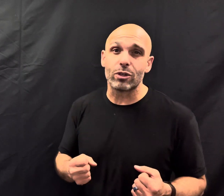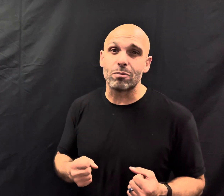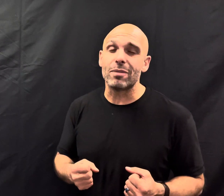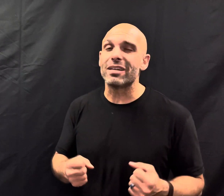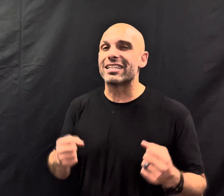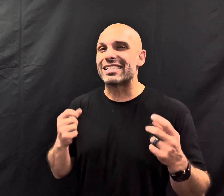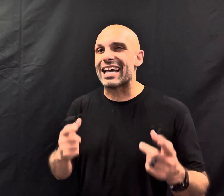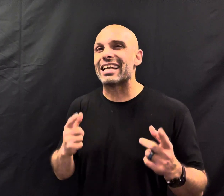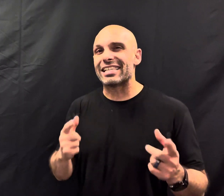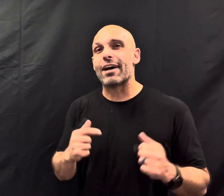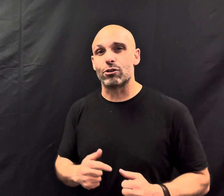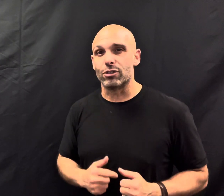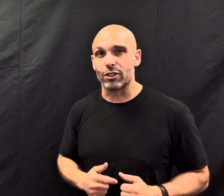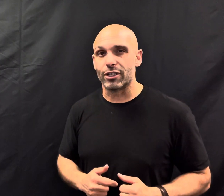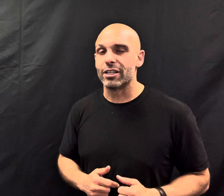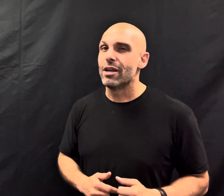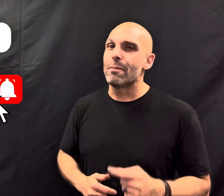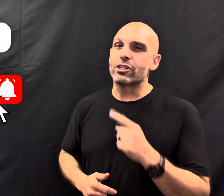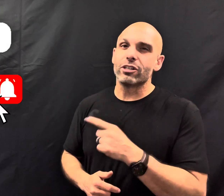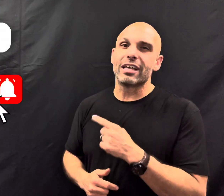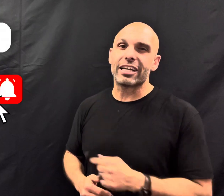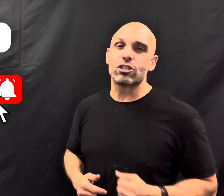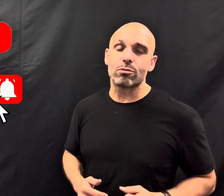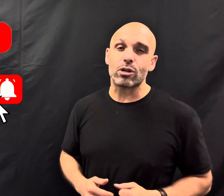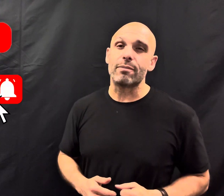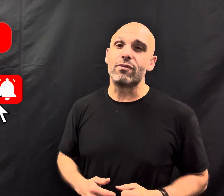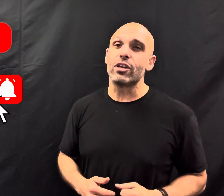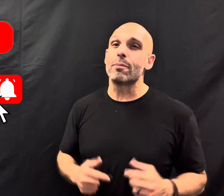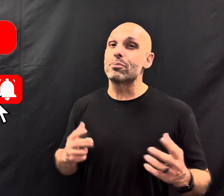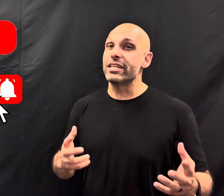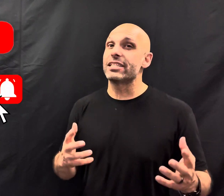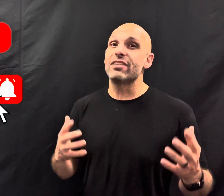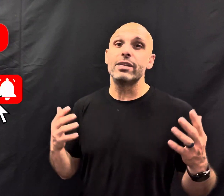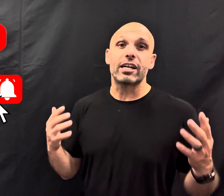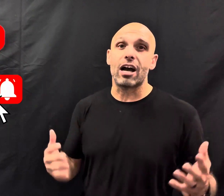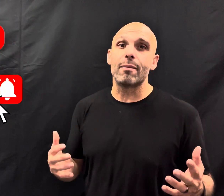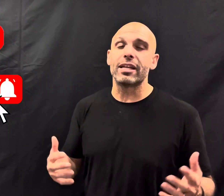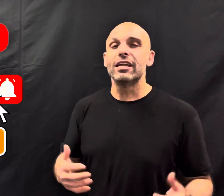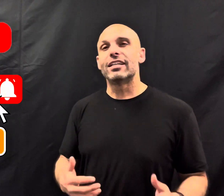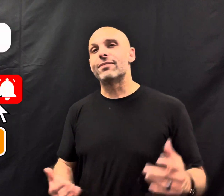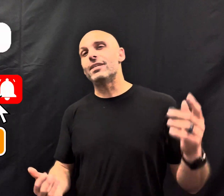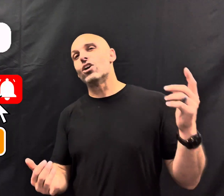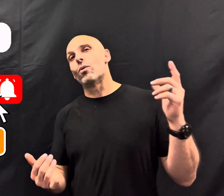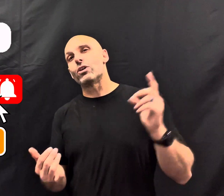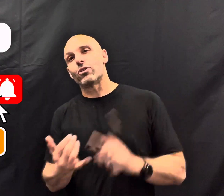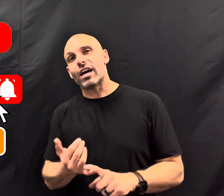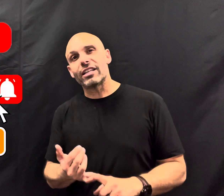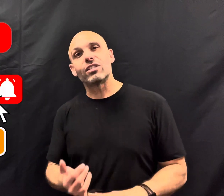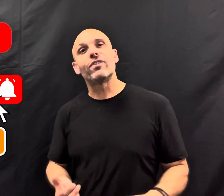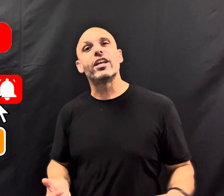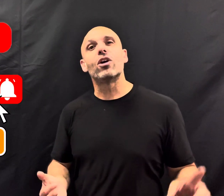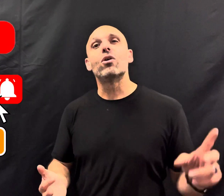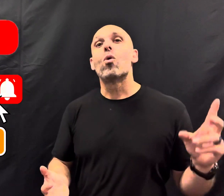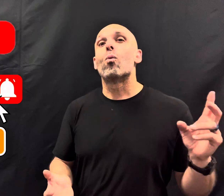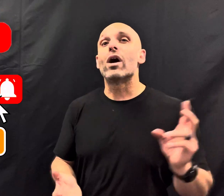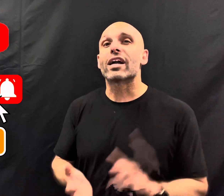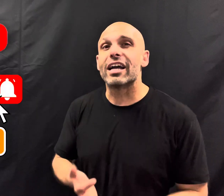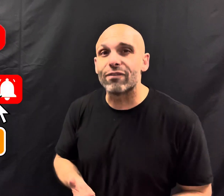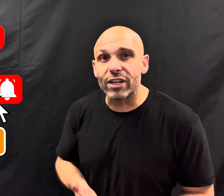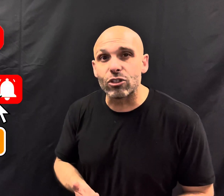me because that is how you learn. Make sure you like and subscribe to the video, and please leave me a comment. Let me know what you thought of this video, what kind of videos you'd